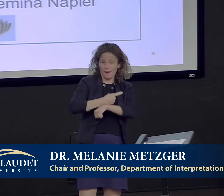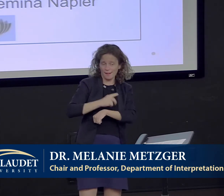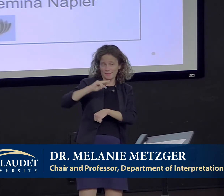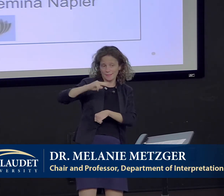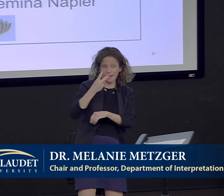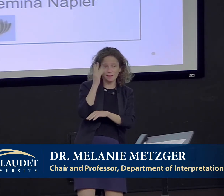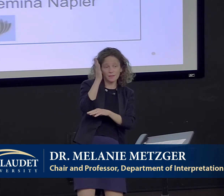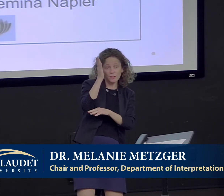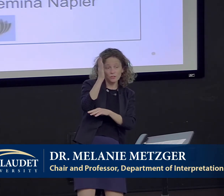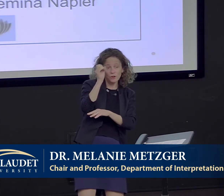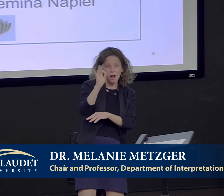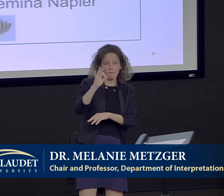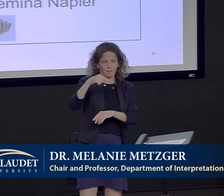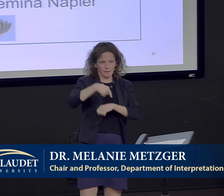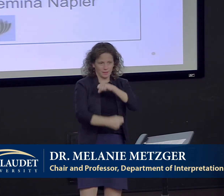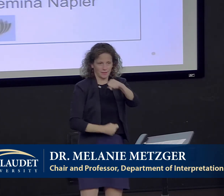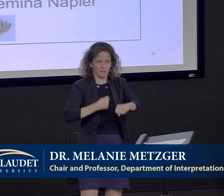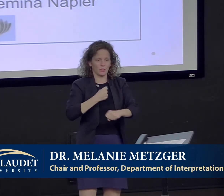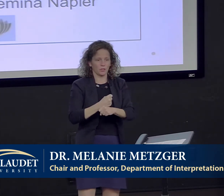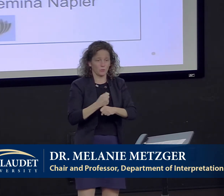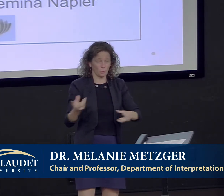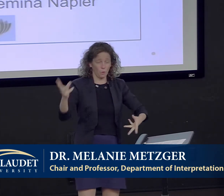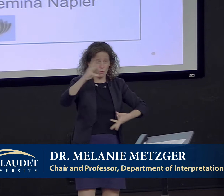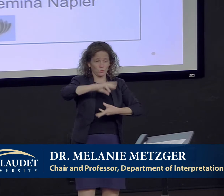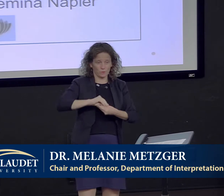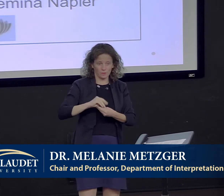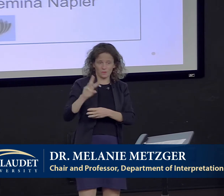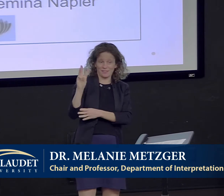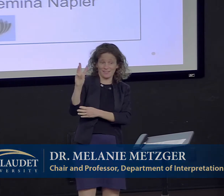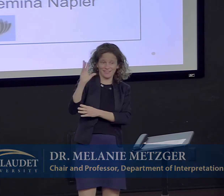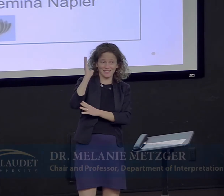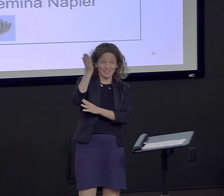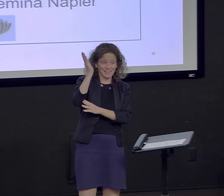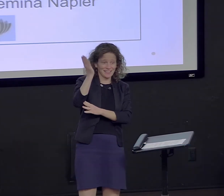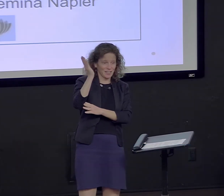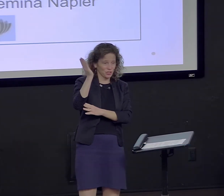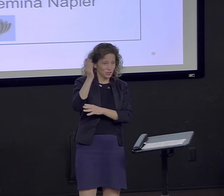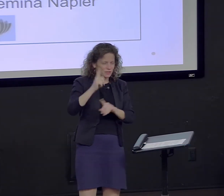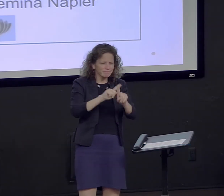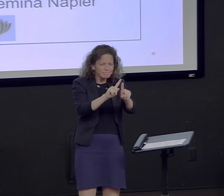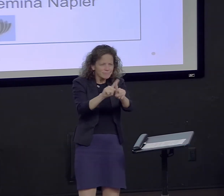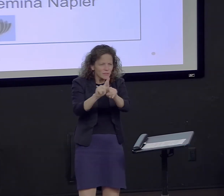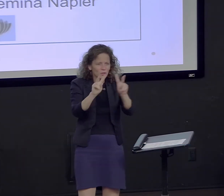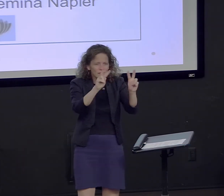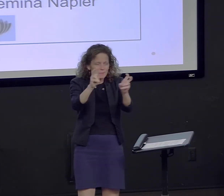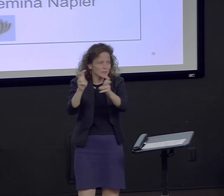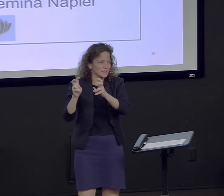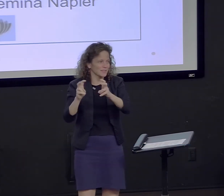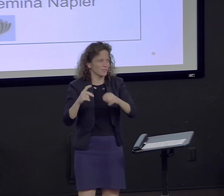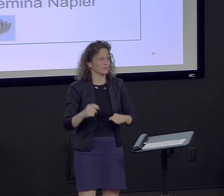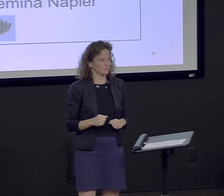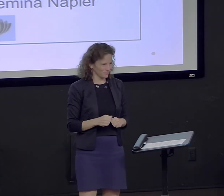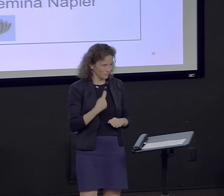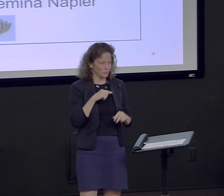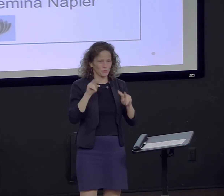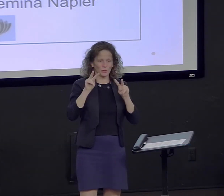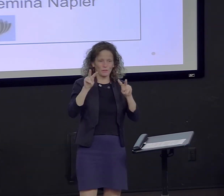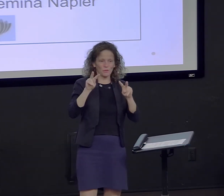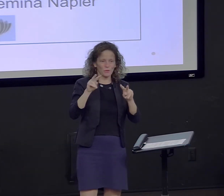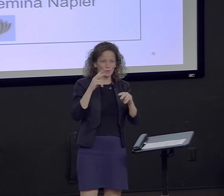today. This is the second lecture of our lecture series. We'll have a total of 6 different lectures on various